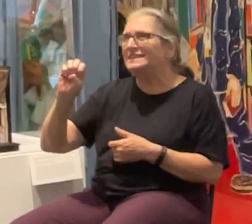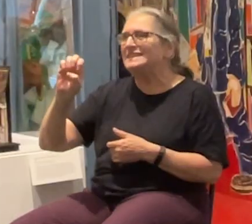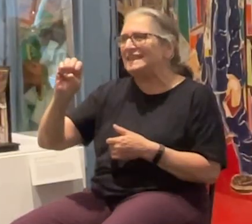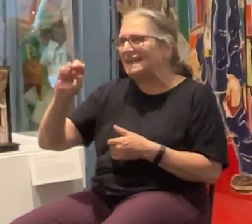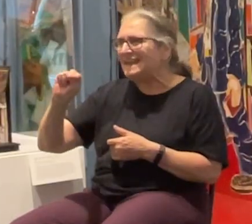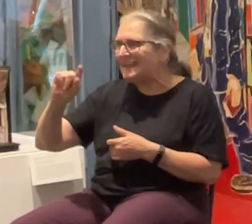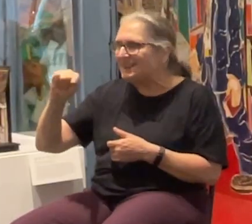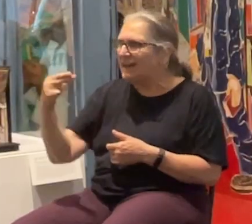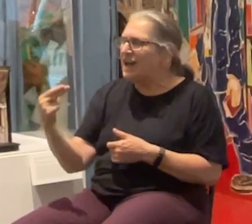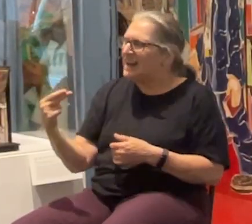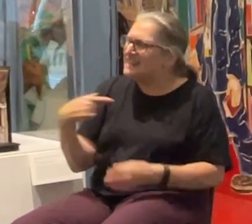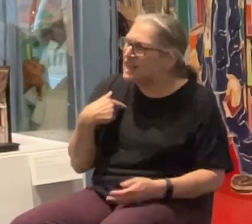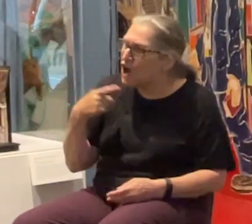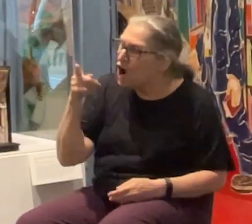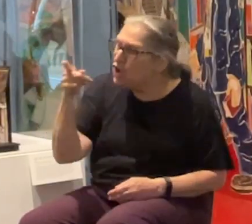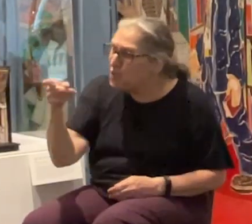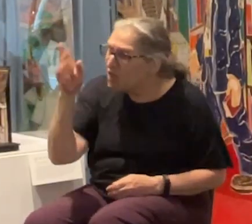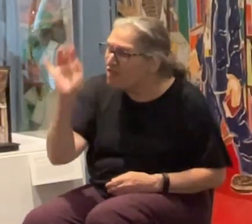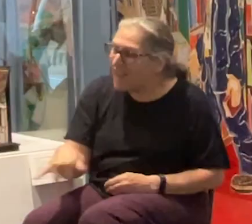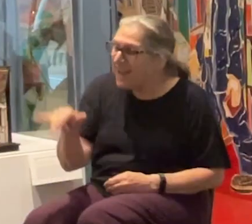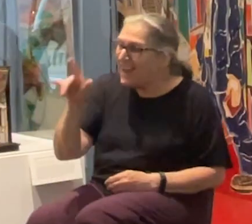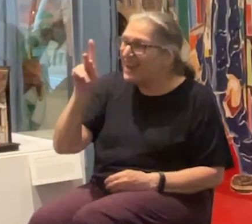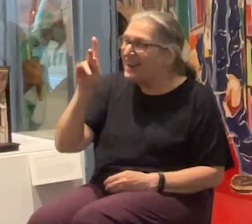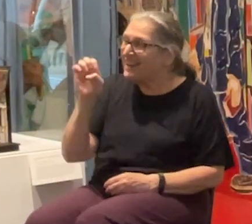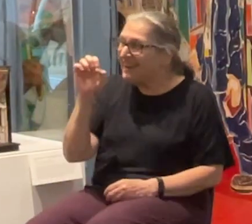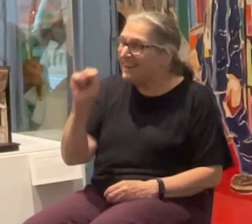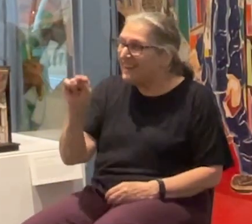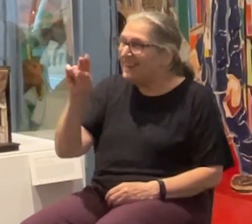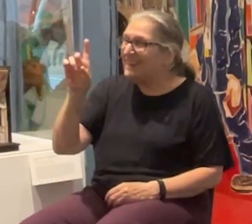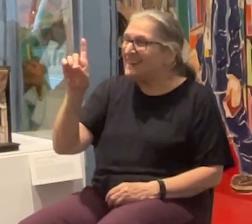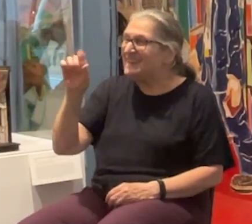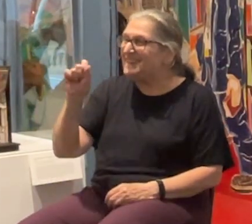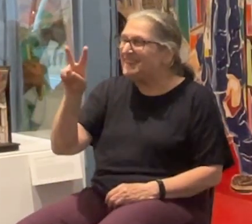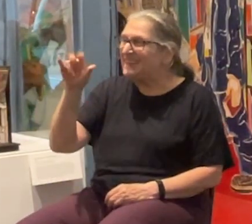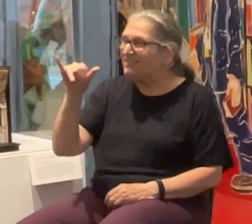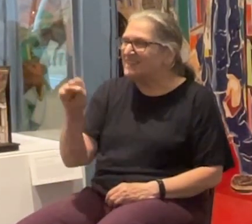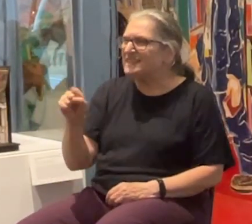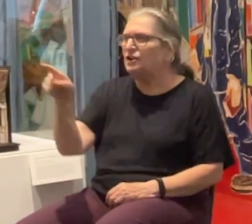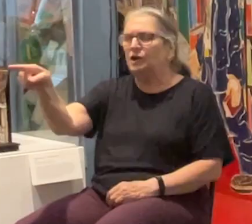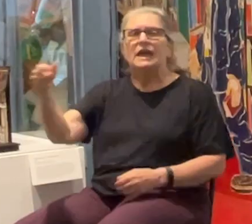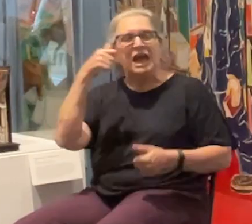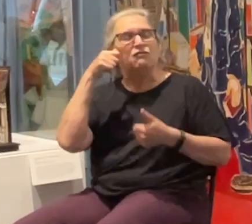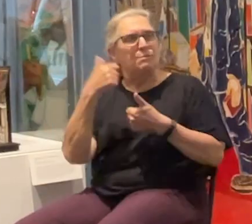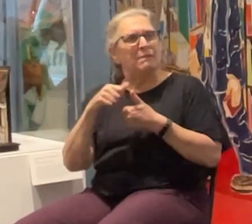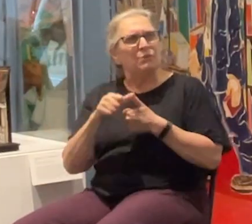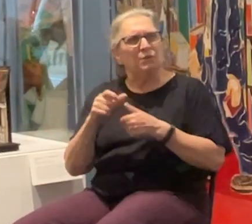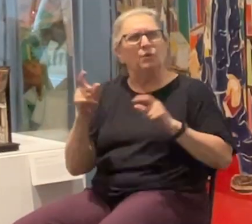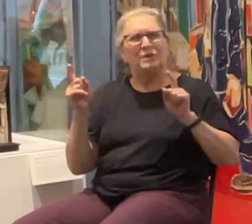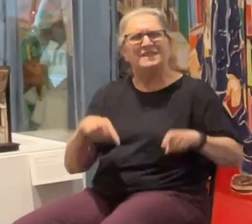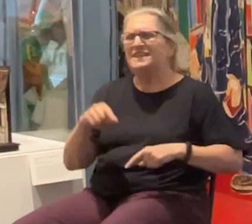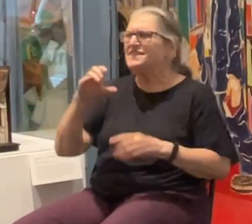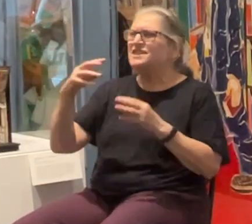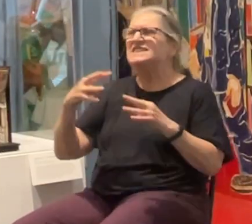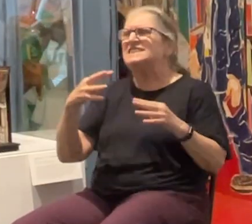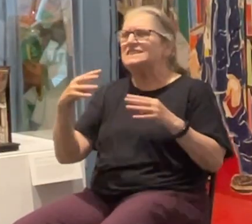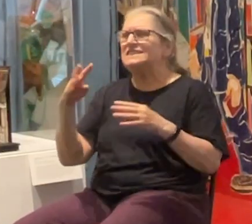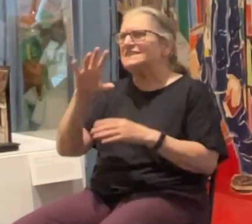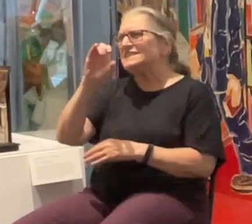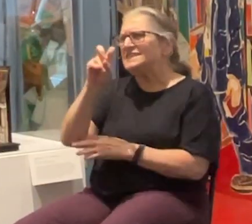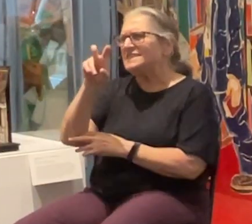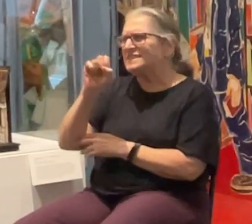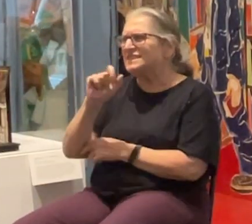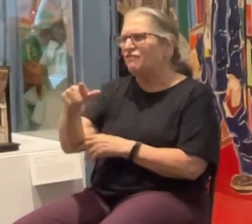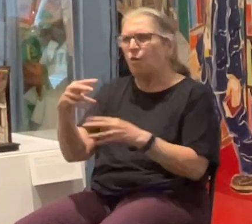you that Ken Davis? Yeah. Yes, I am that Ken Davis. He still remembered me when he did a moment, I think, with the Civil War. Yeah. Yeah. He still remembered me.